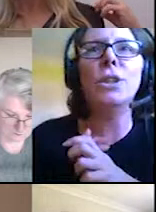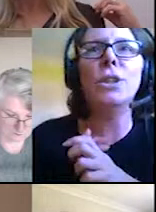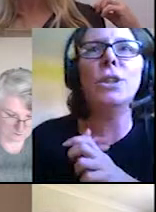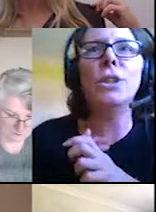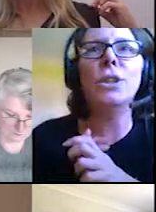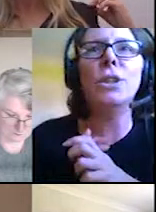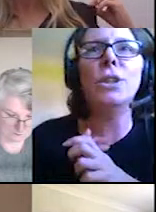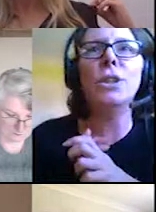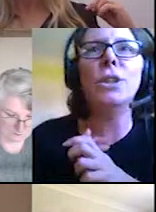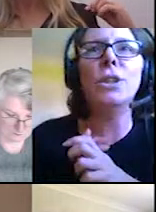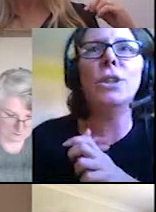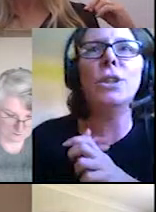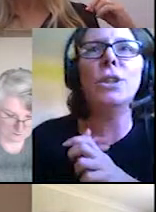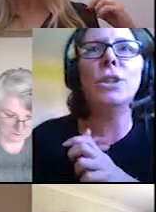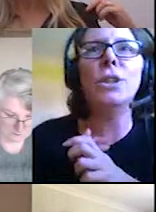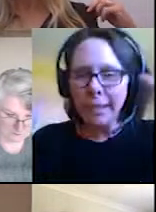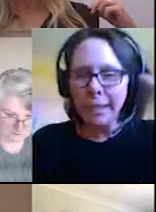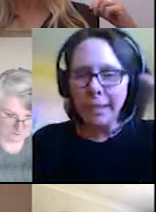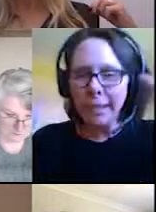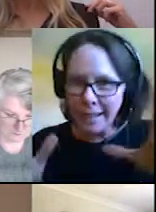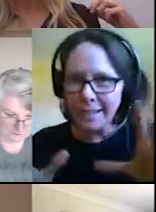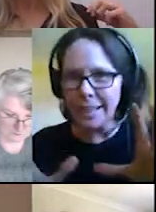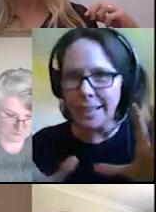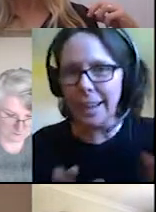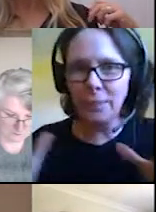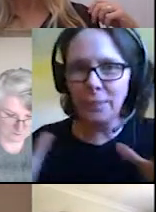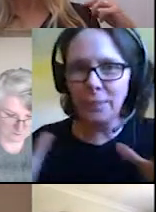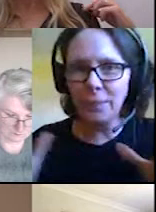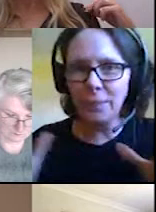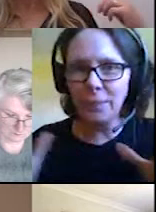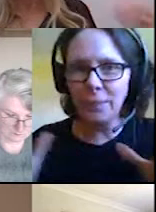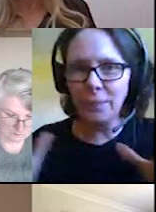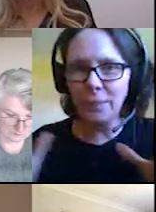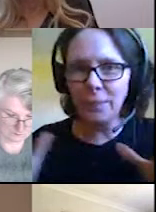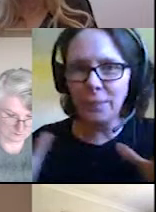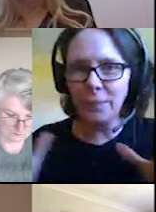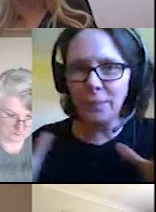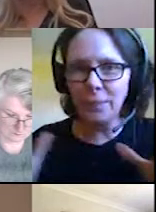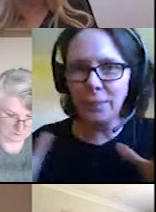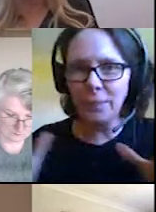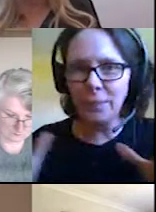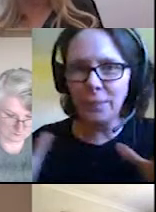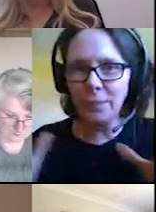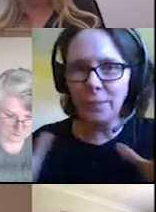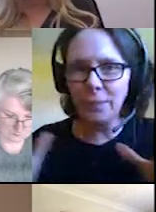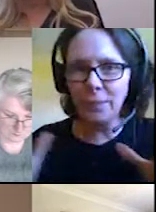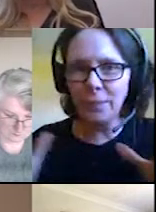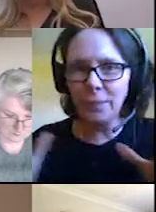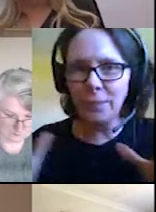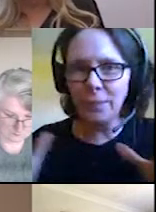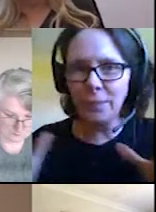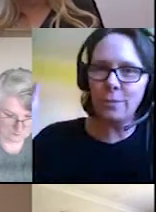So I might let that sit there, and think about your own gestures. But just when we get to our